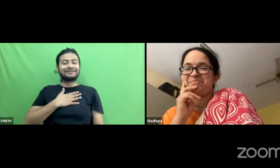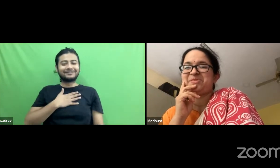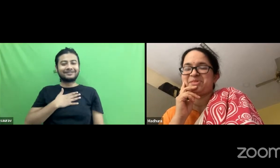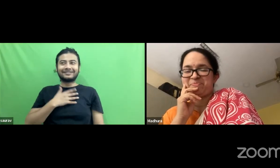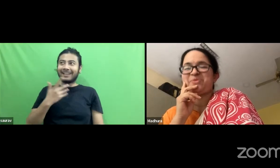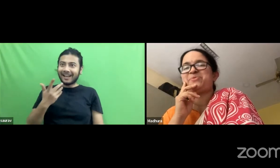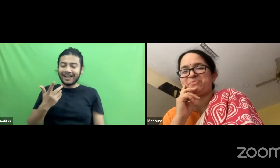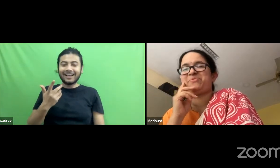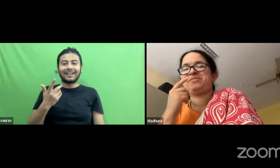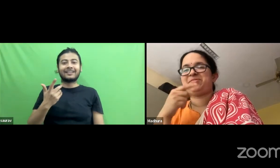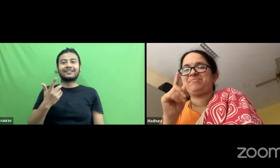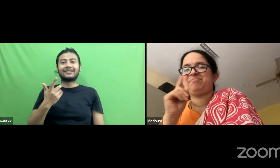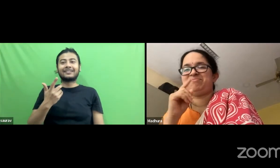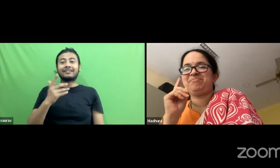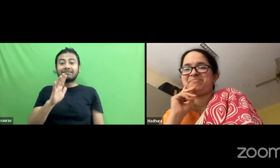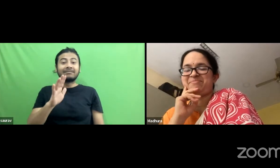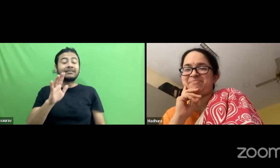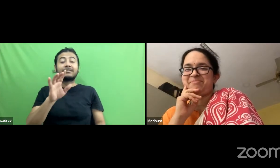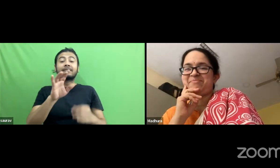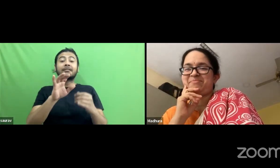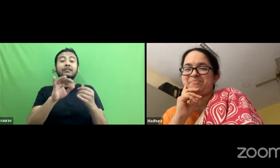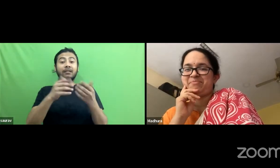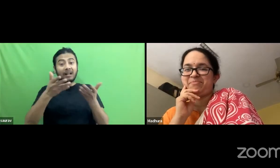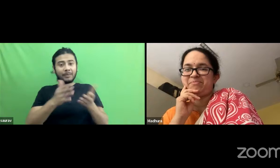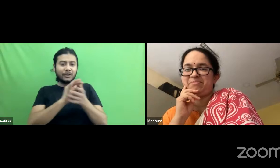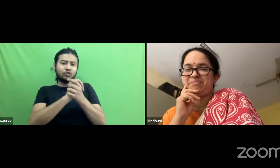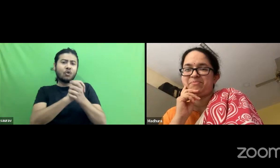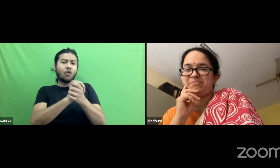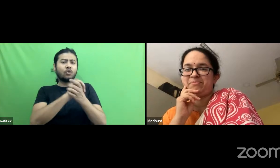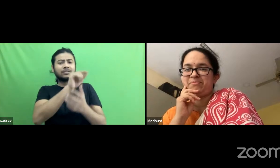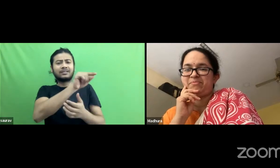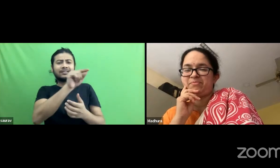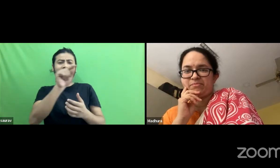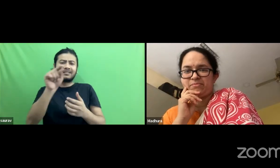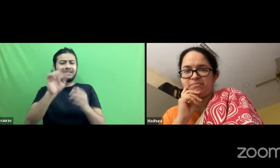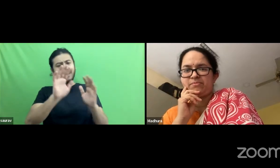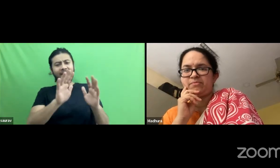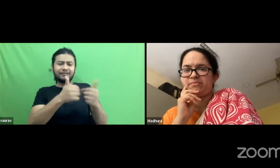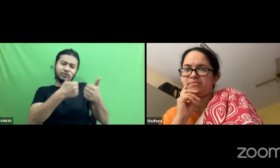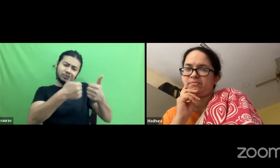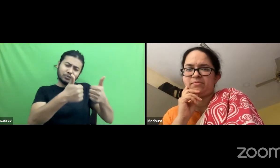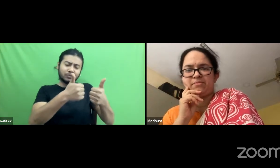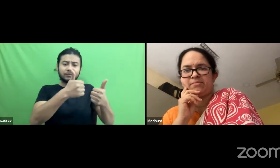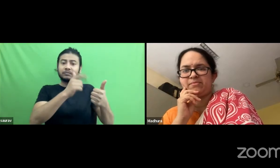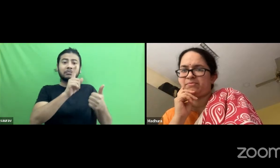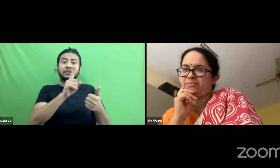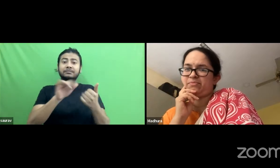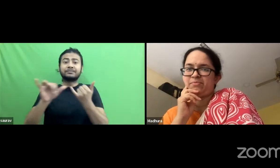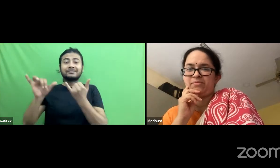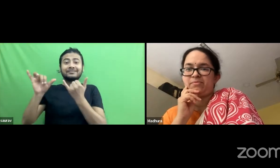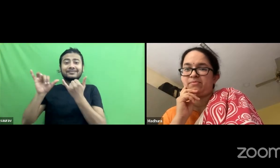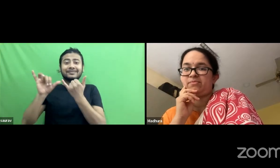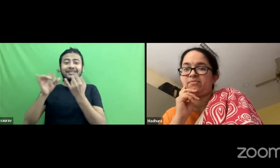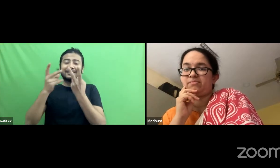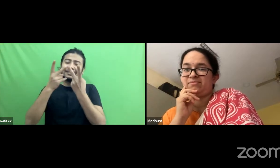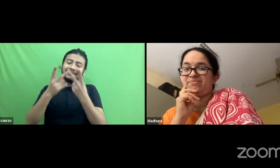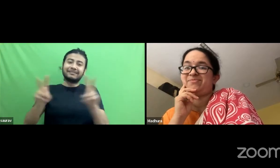our best well-wisher and our best friend. So if we surrender to Krishna and we trust Krishna, then Krishna will